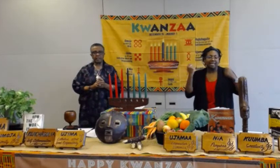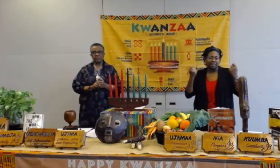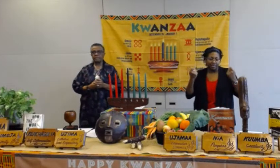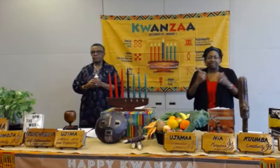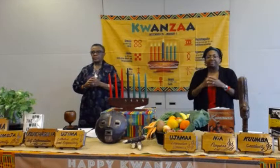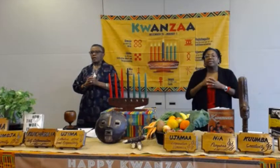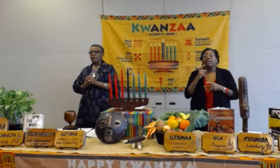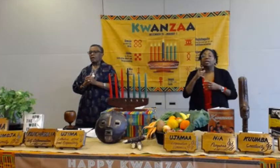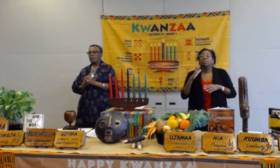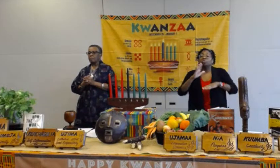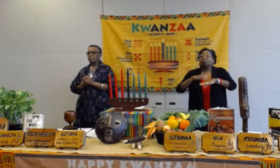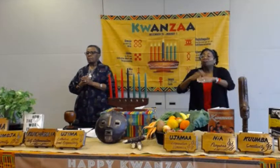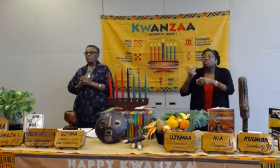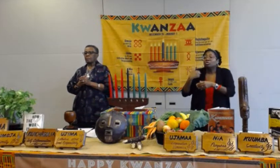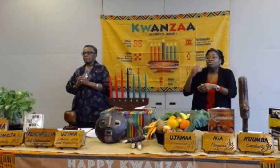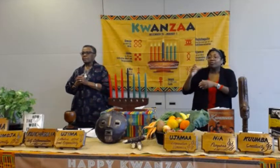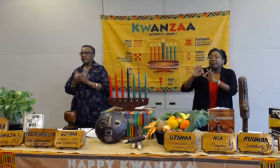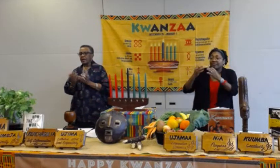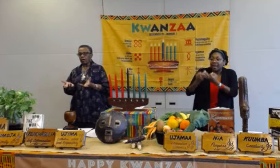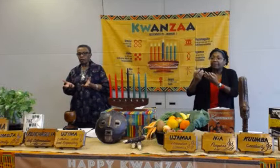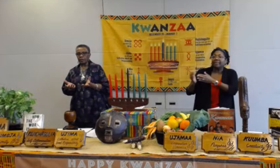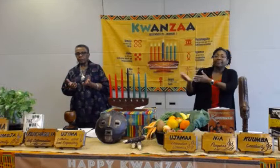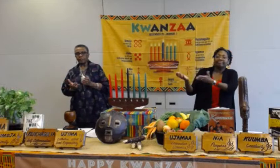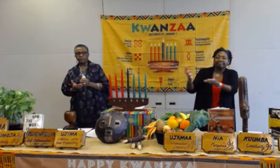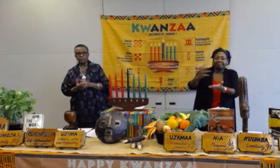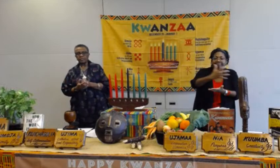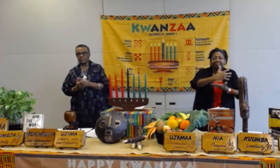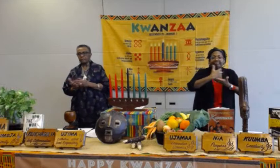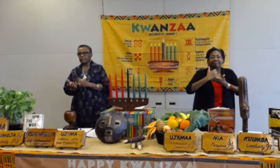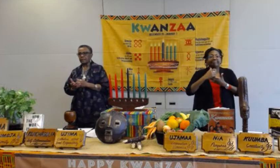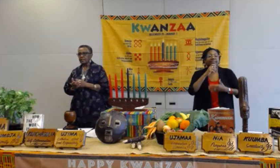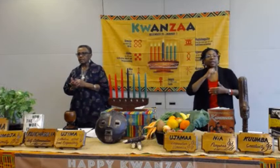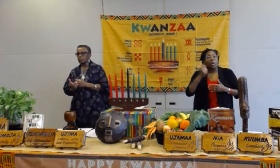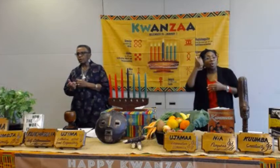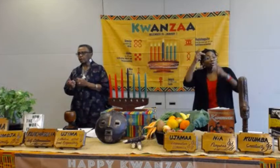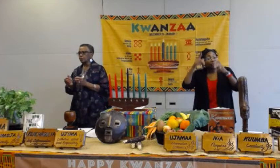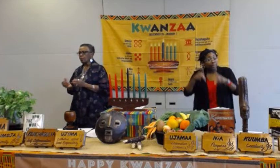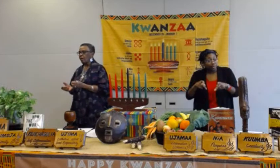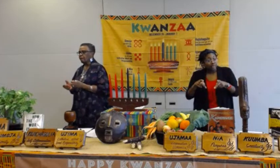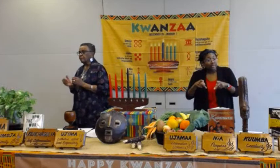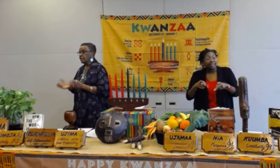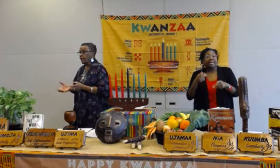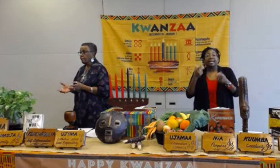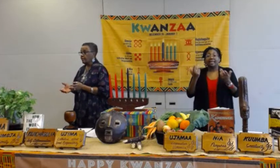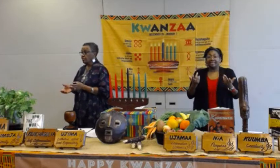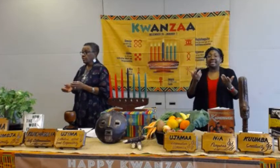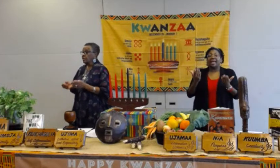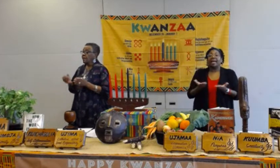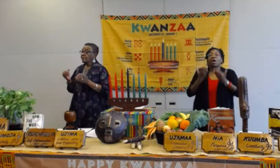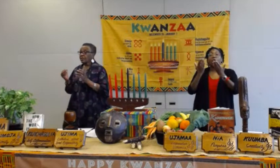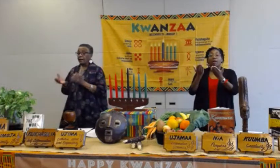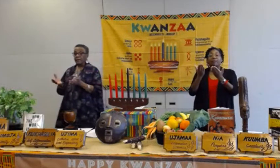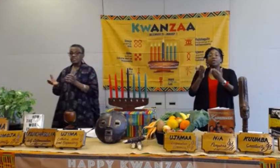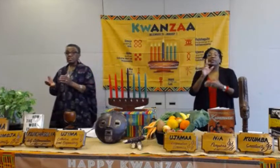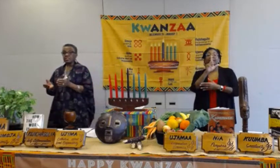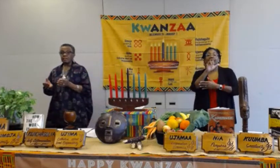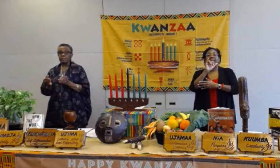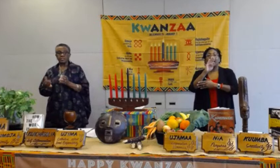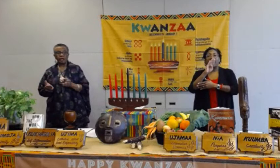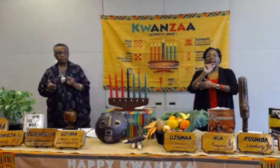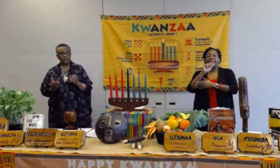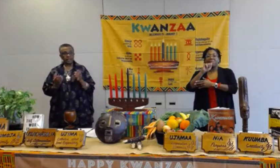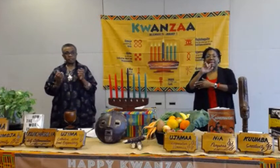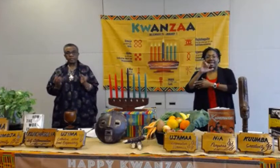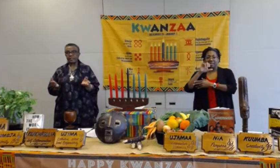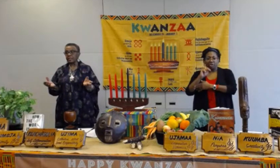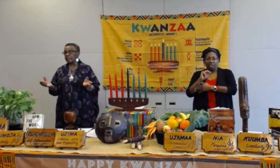family together. The elder person typically is the one who offers a libation. The libation statement